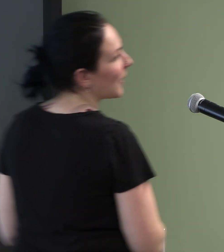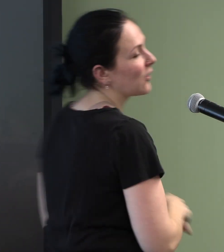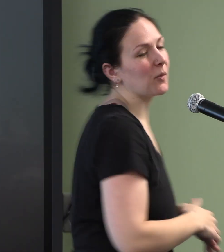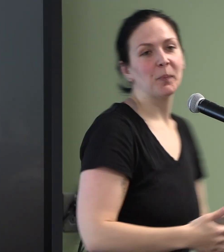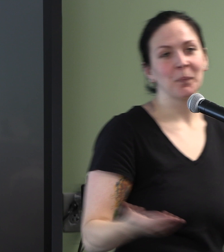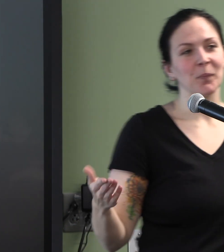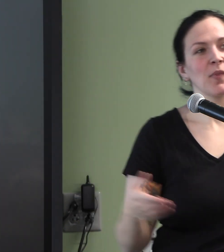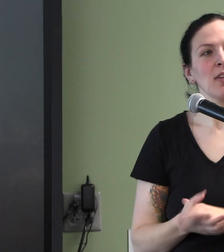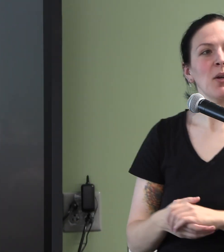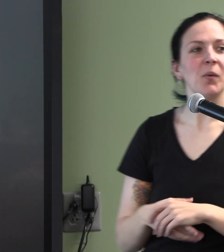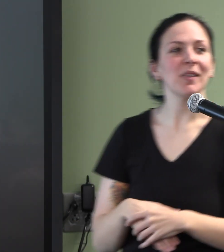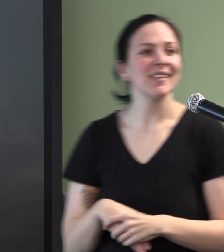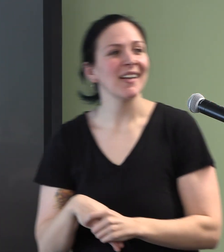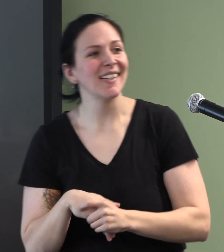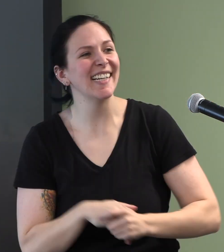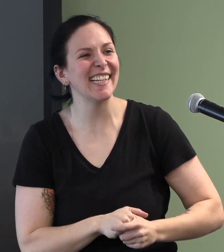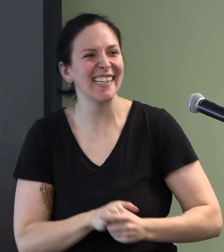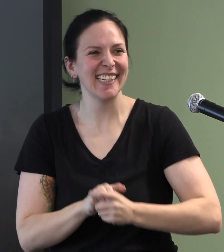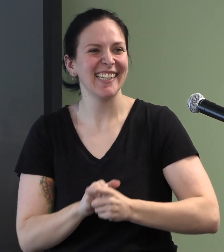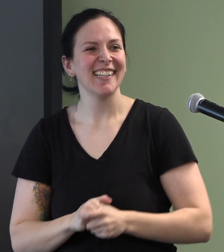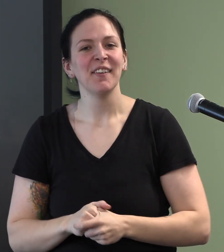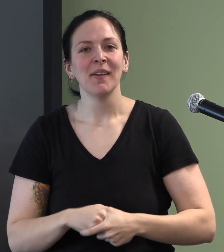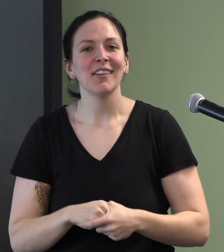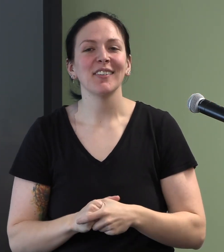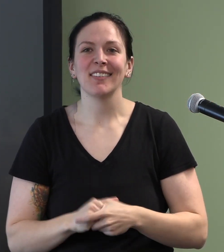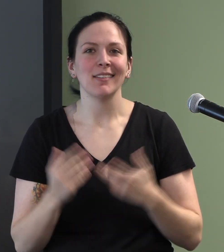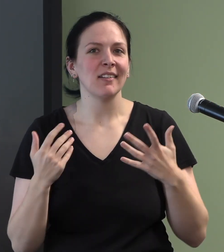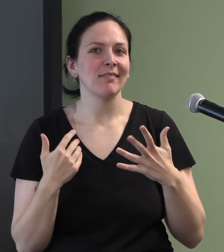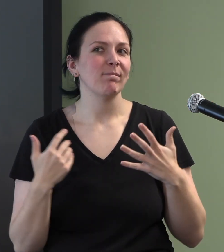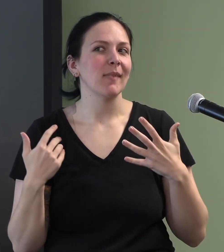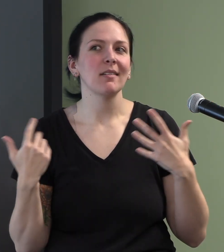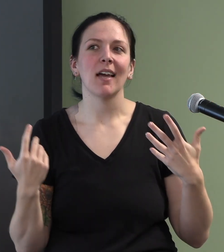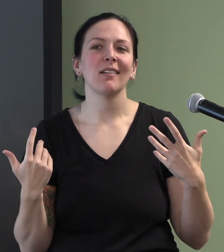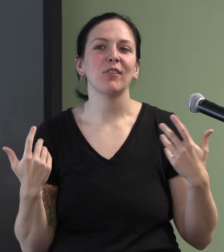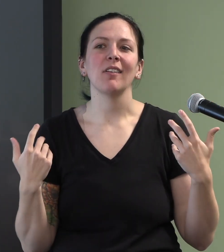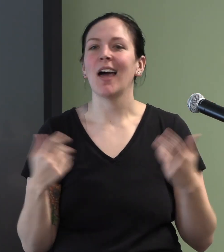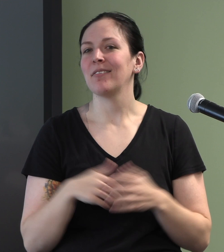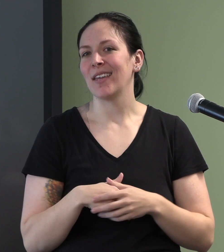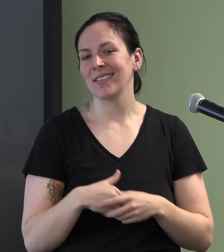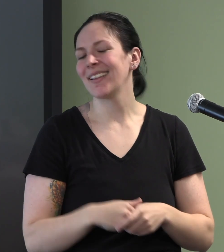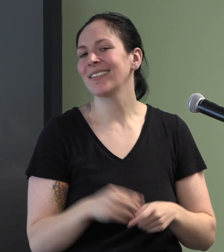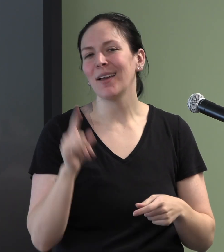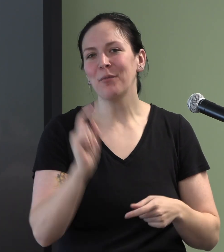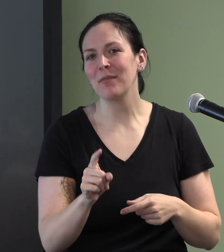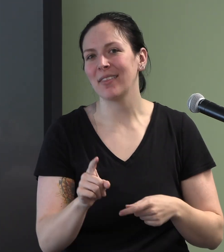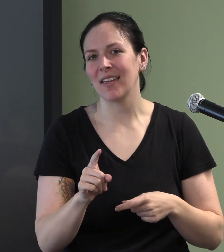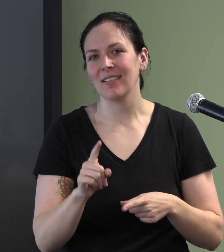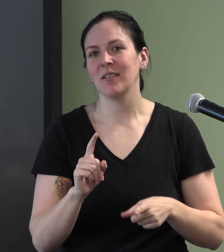That's one sign. There's a sign for a lot of things. Not a sign for everything, but